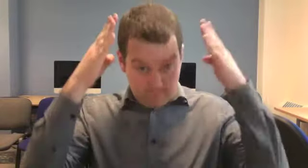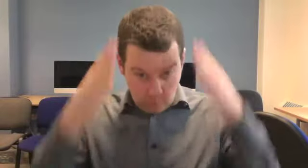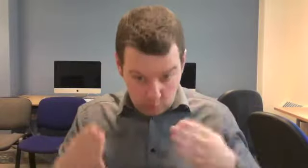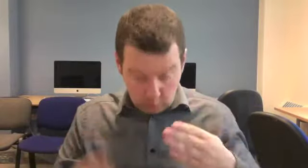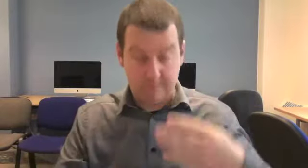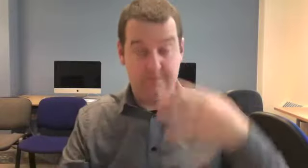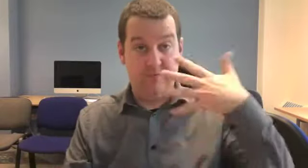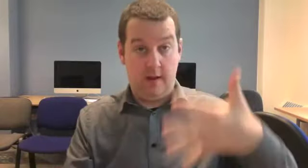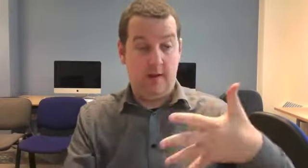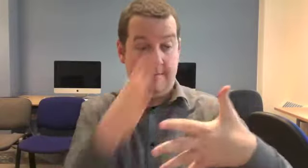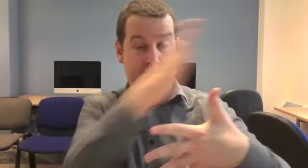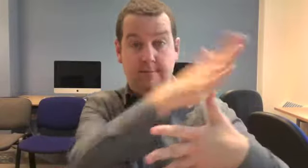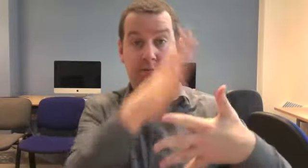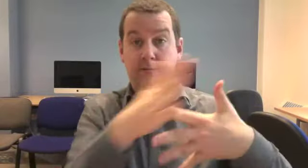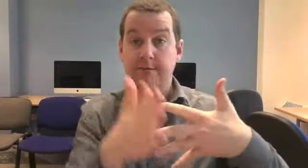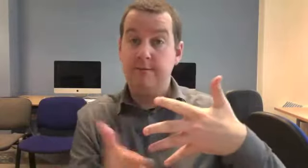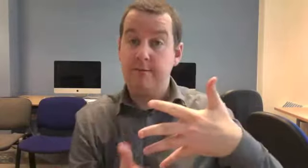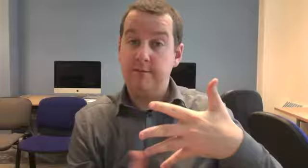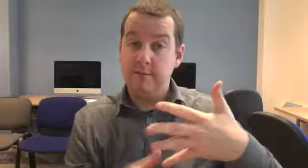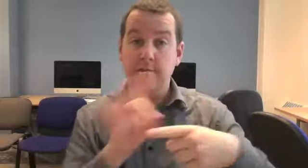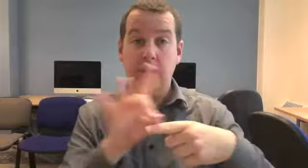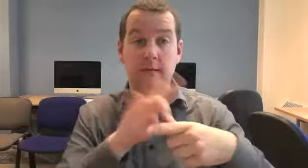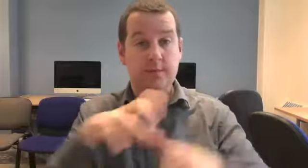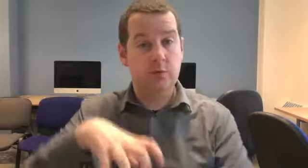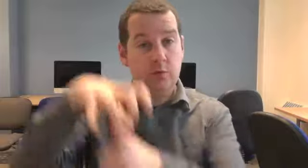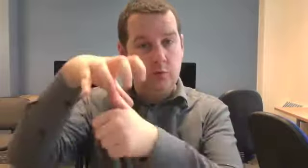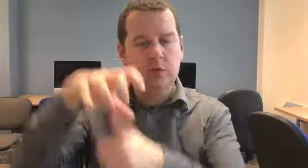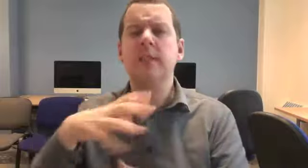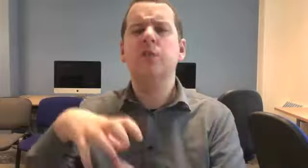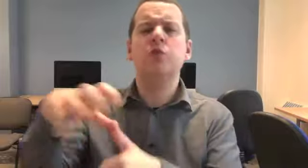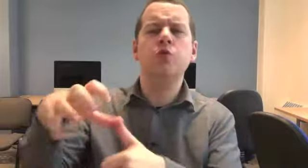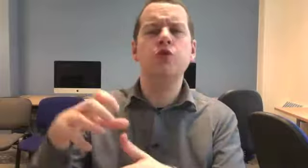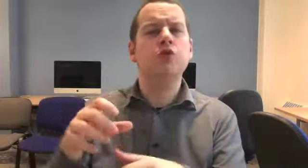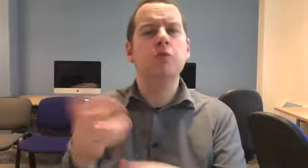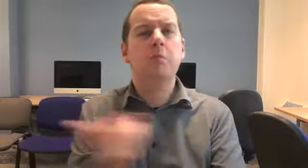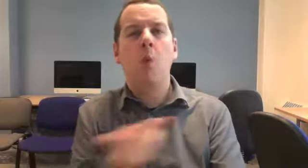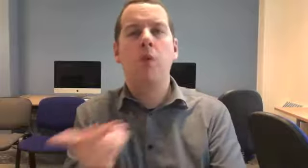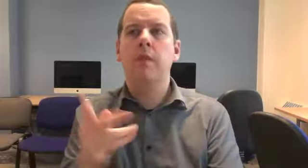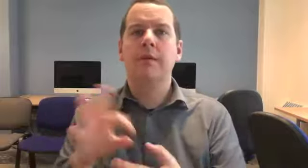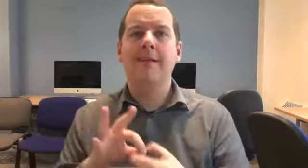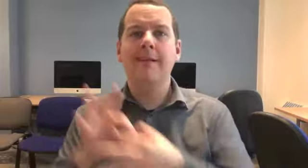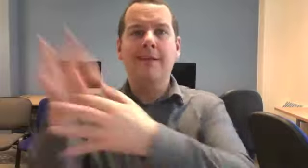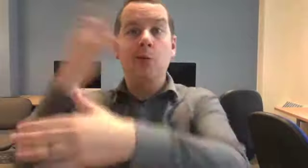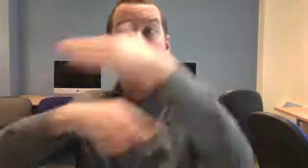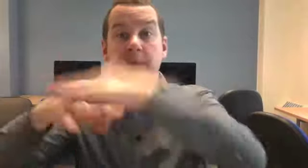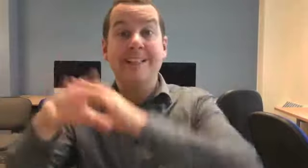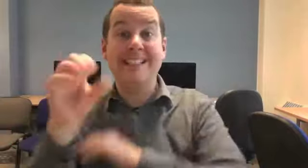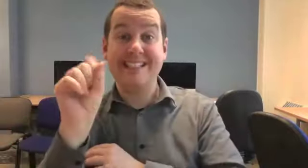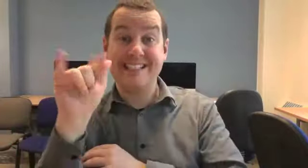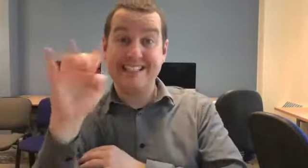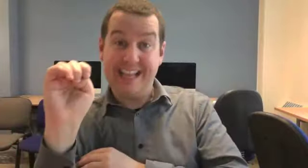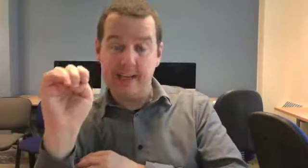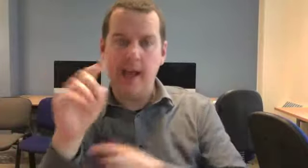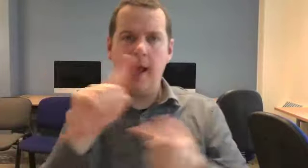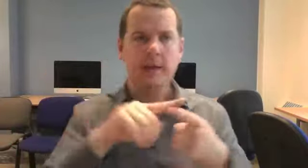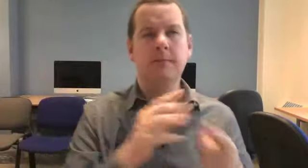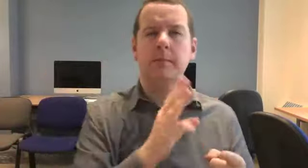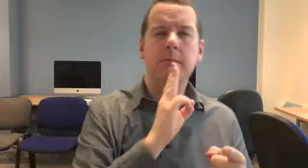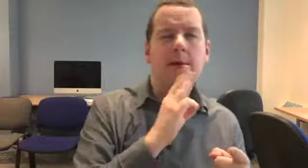So I suppose I'm going to be focusing on 5 kinds of institutions in my research. And by that, I'm going to be talking about state institutions with the links